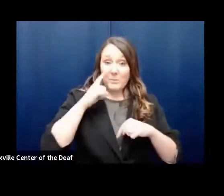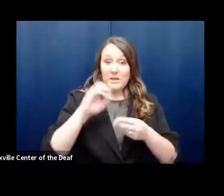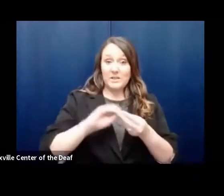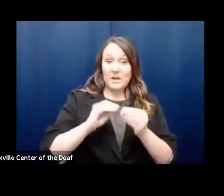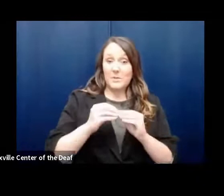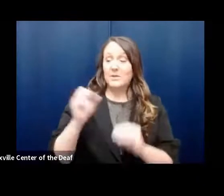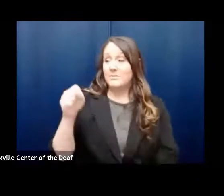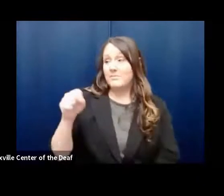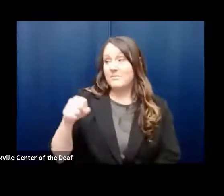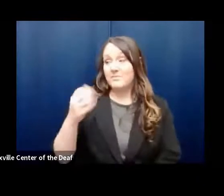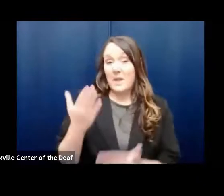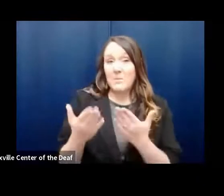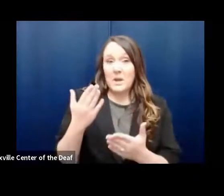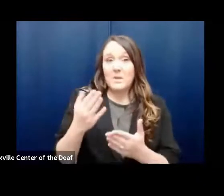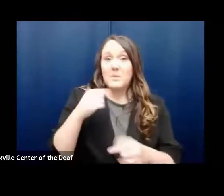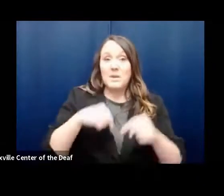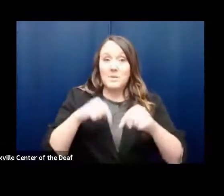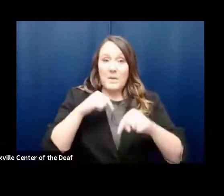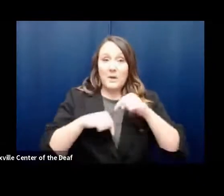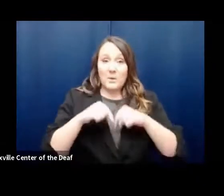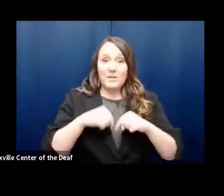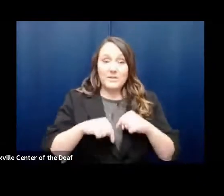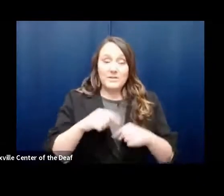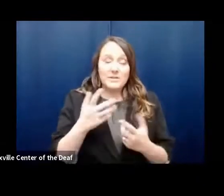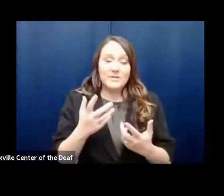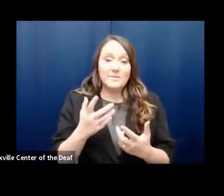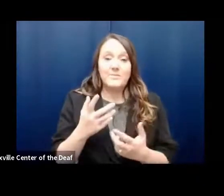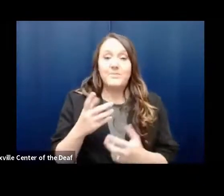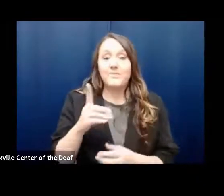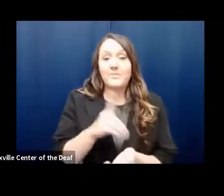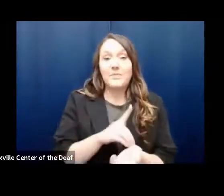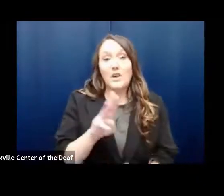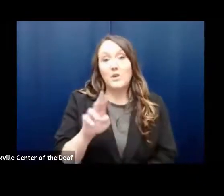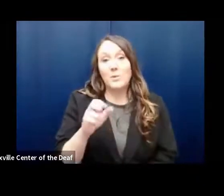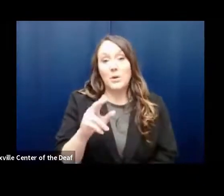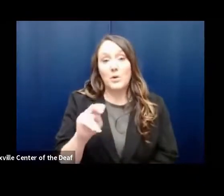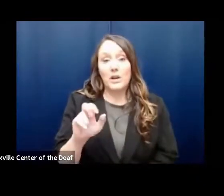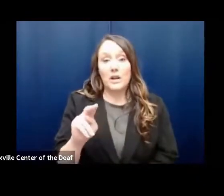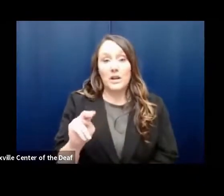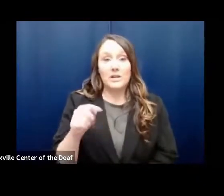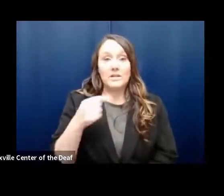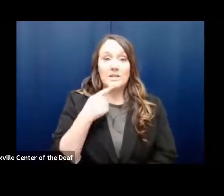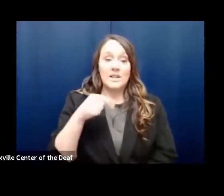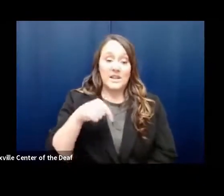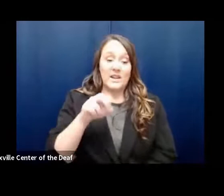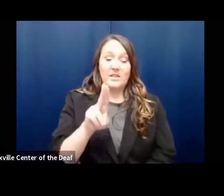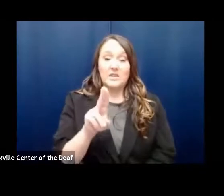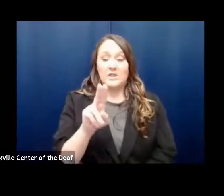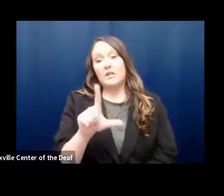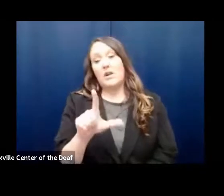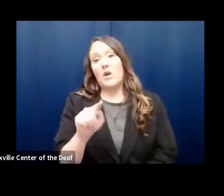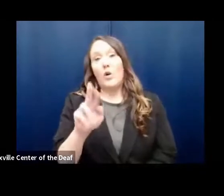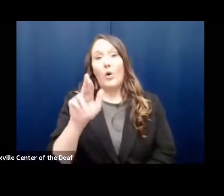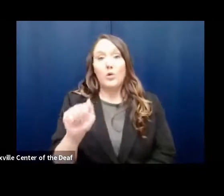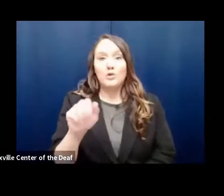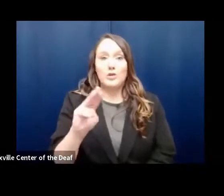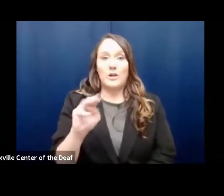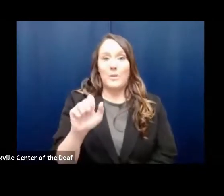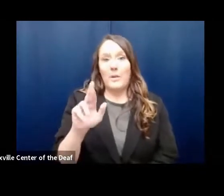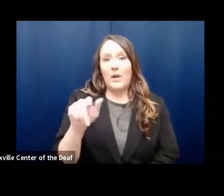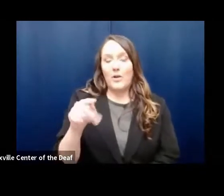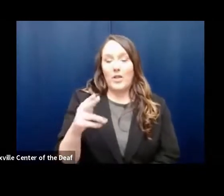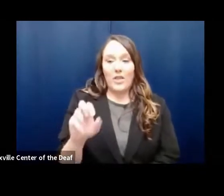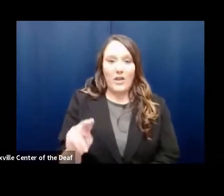heading in the right direction. We might be going backwards. Dr. Buchanan says that this is an ultra marathon. We have realized it's not just a regular